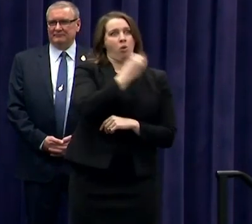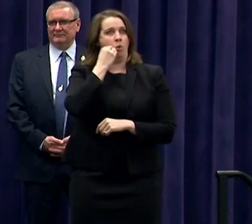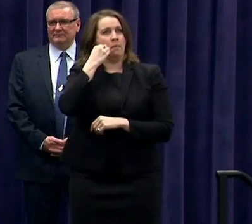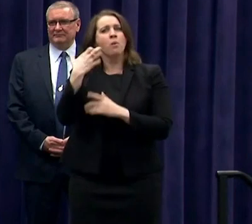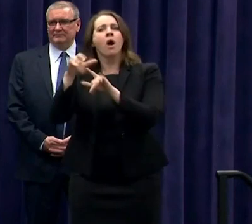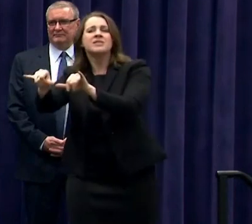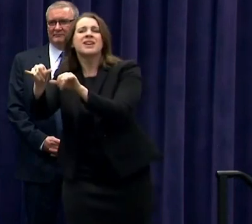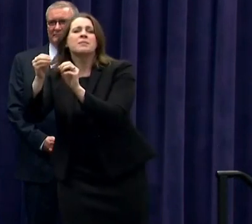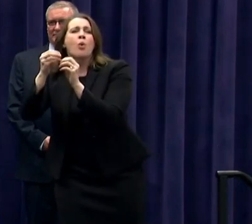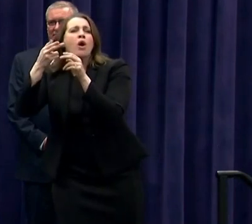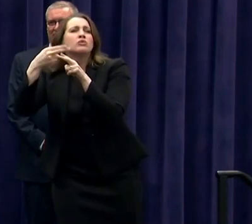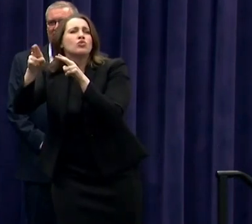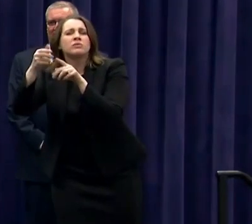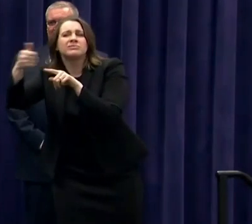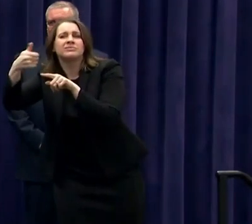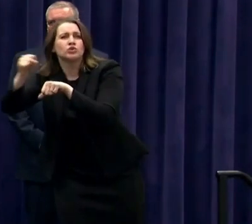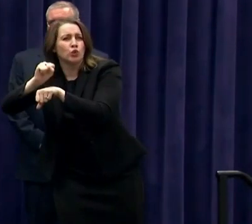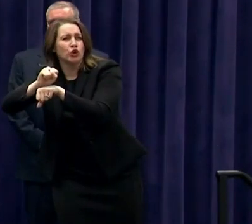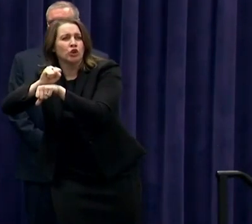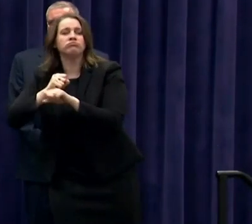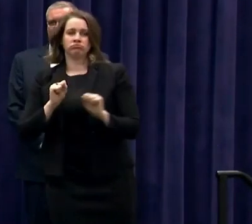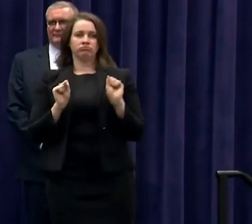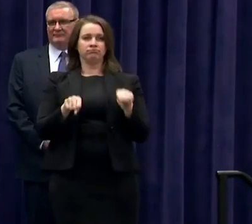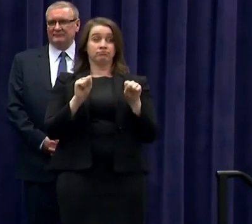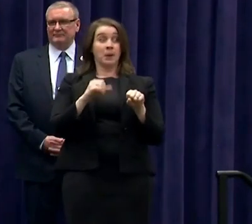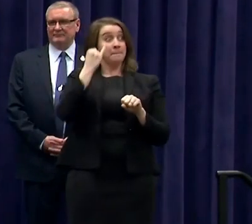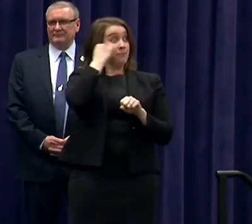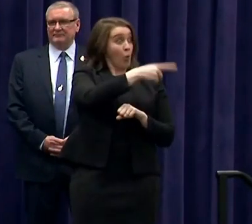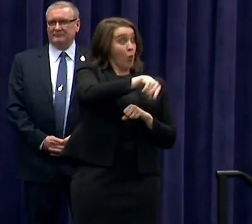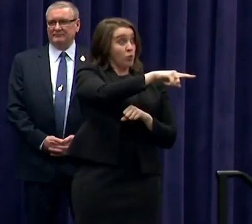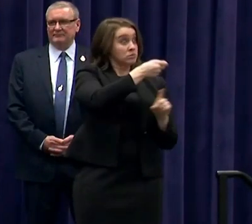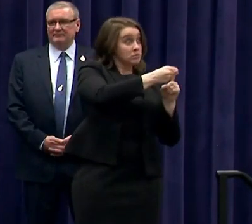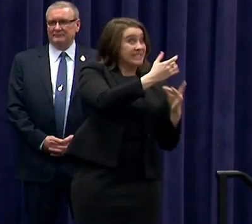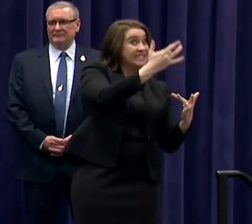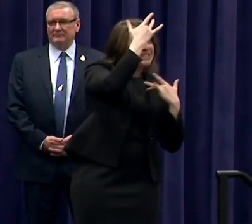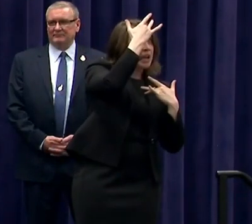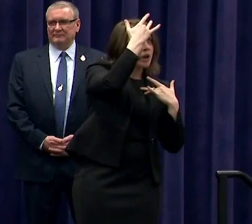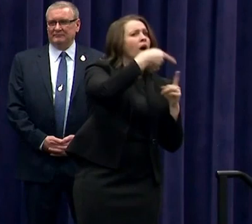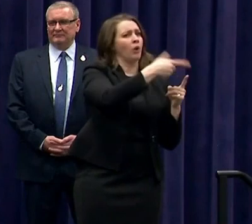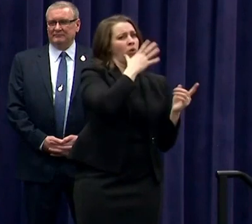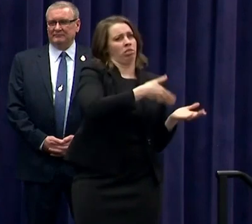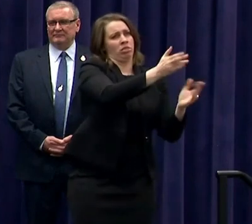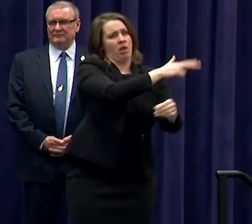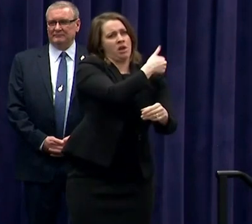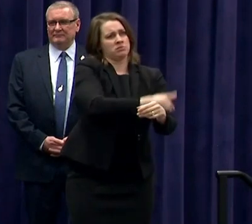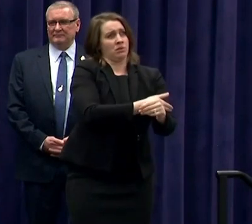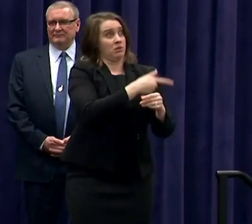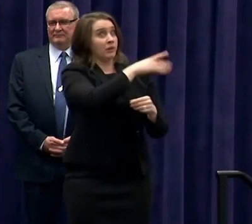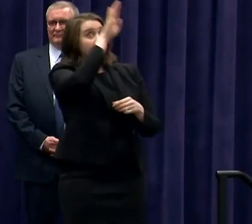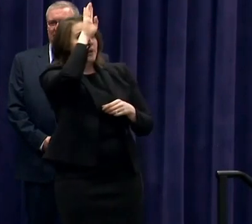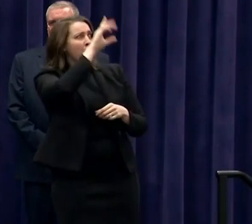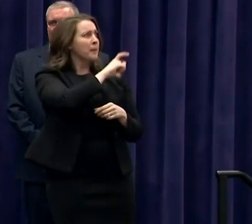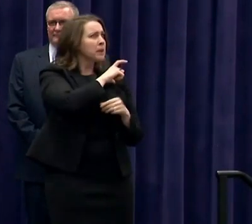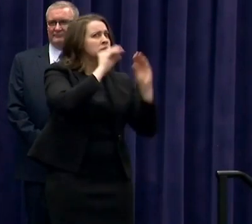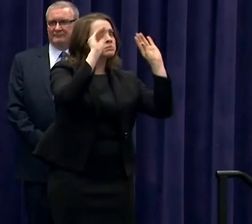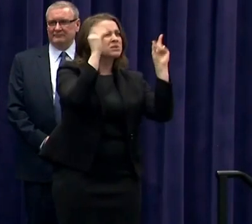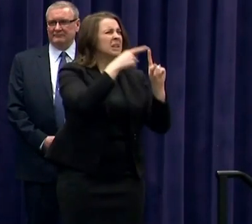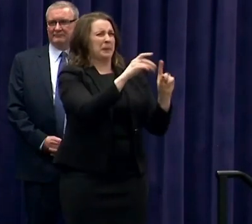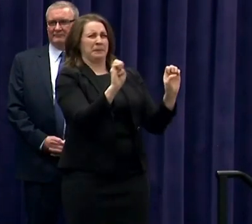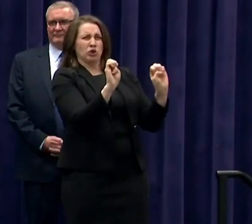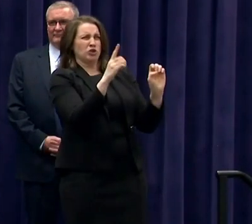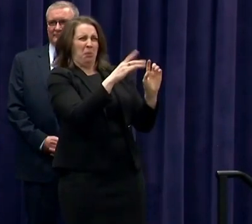sick. We're going to make sure that they get the treatment that they need, in particular our first responders who are so critically important in this time of need. This is